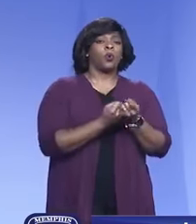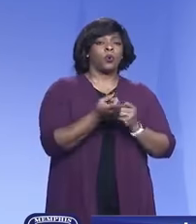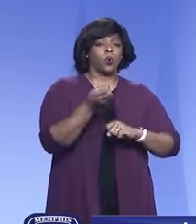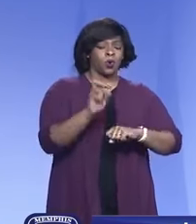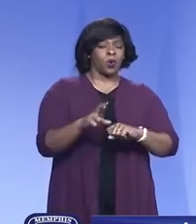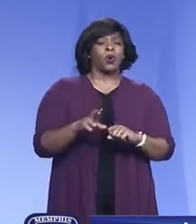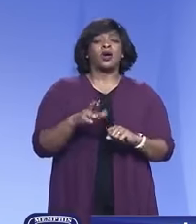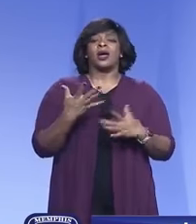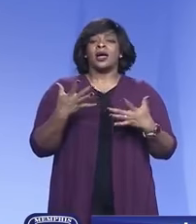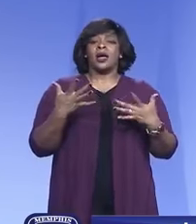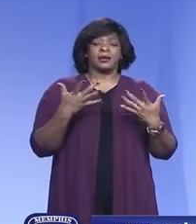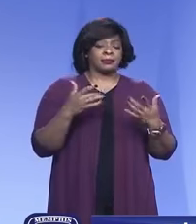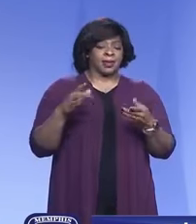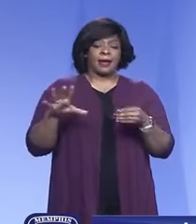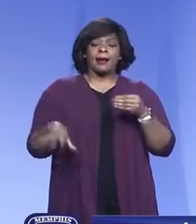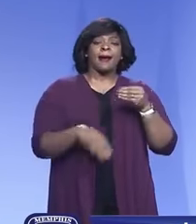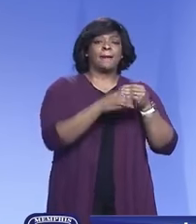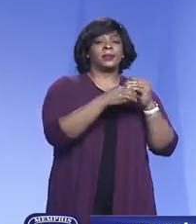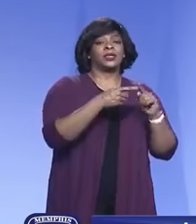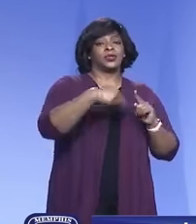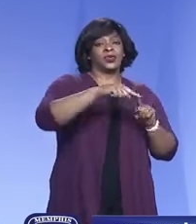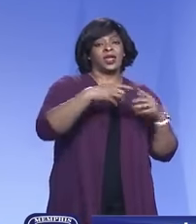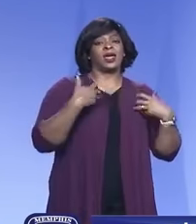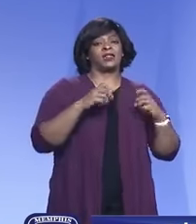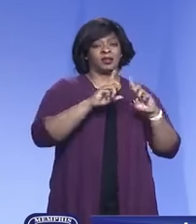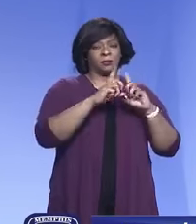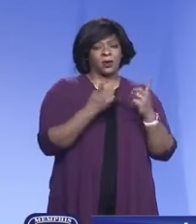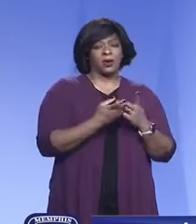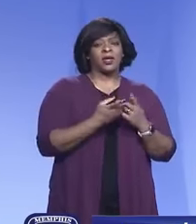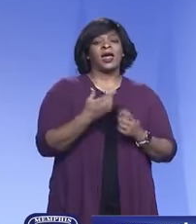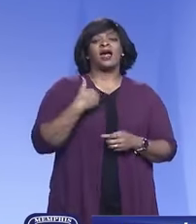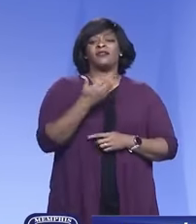or complement those of the health department.